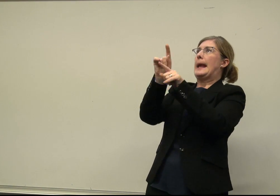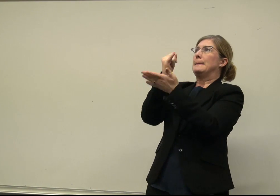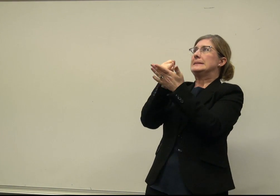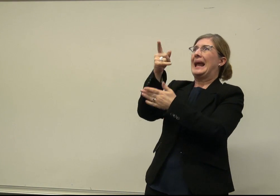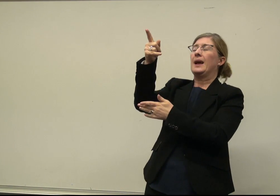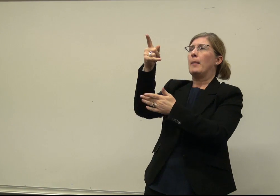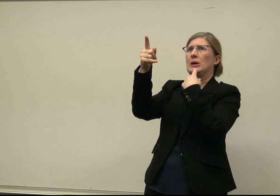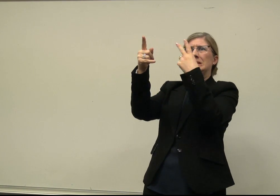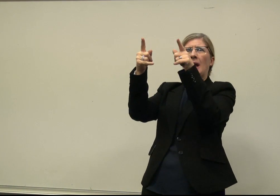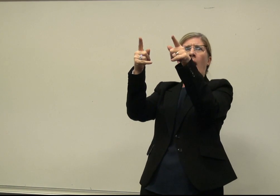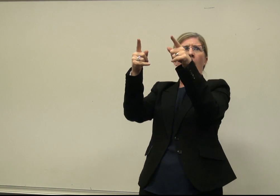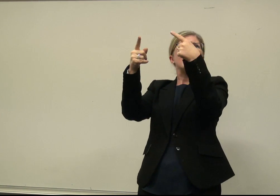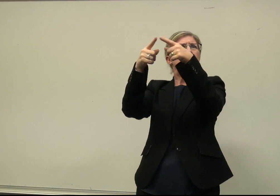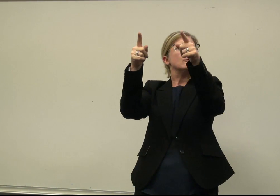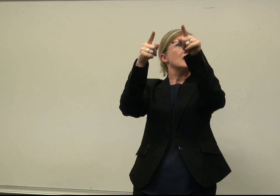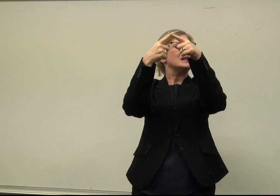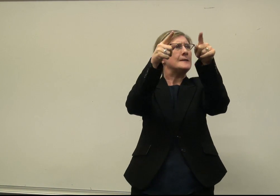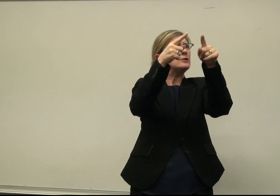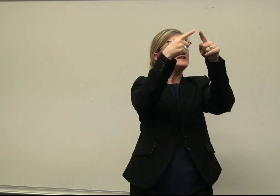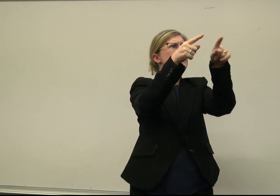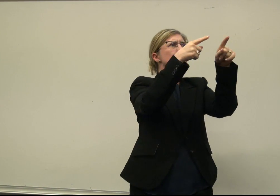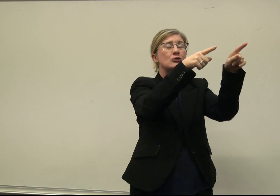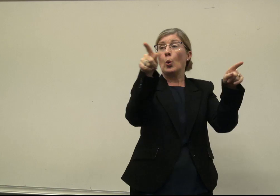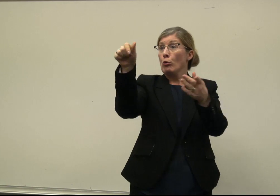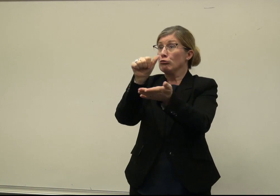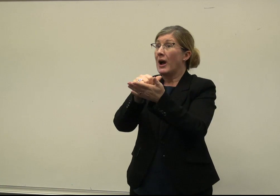etc. So yes, there is a risk that